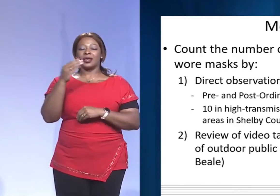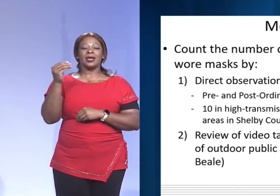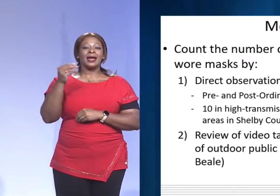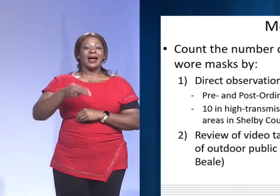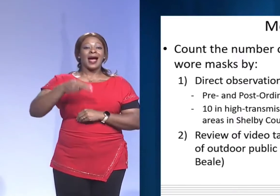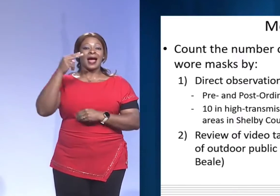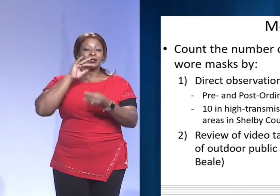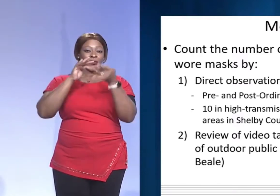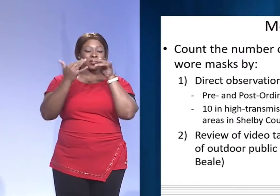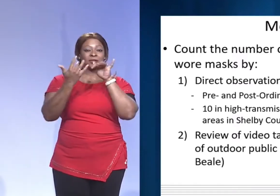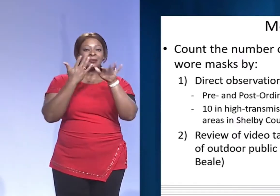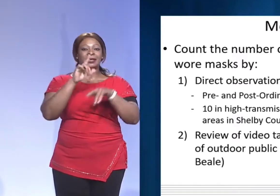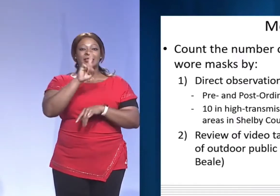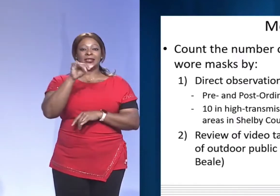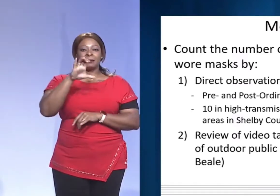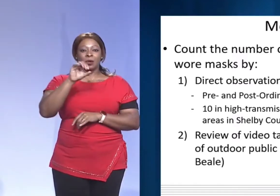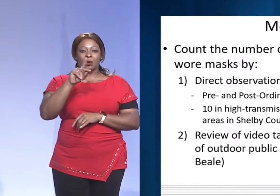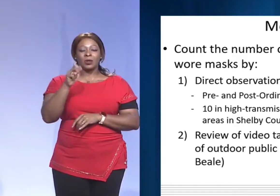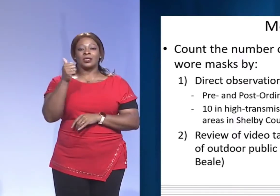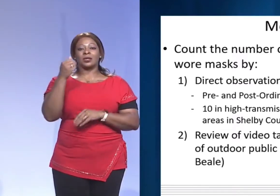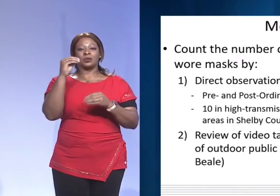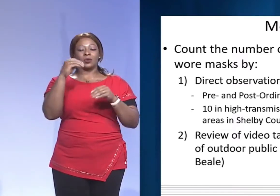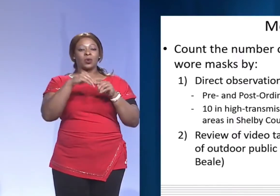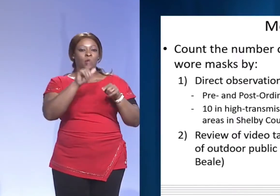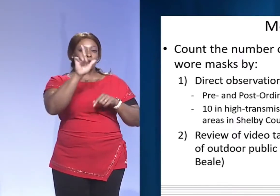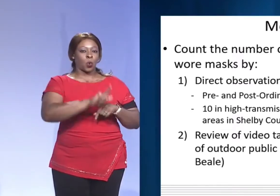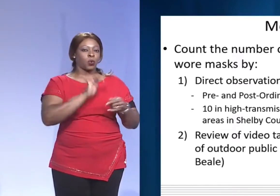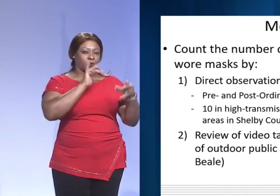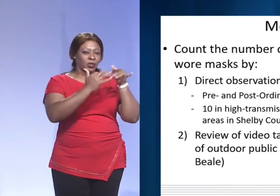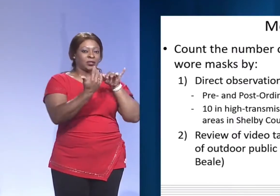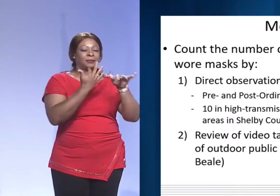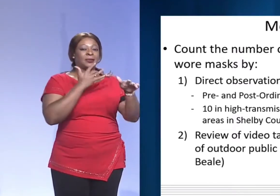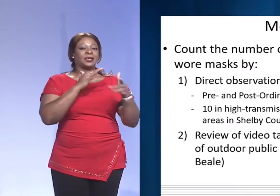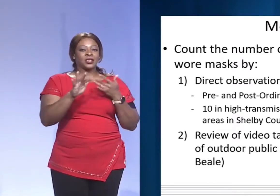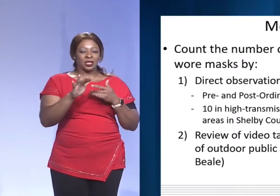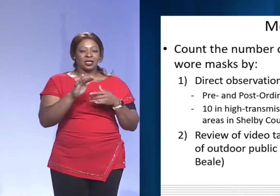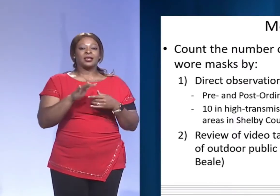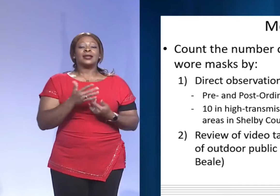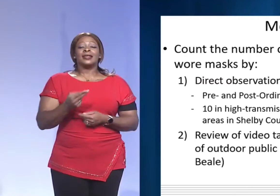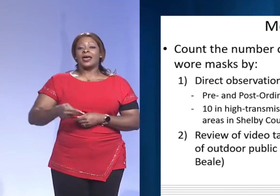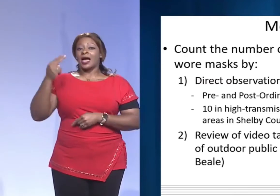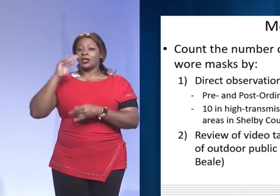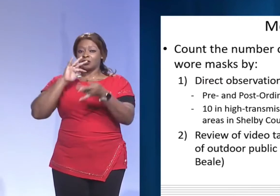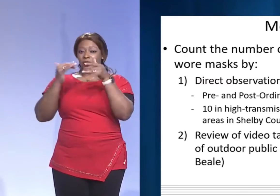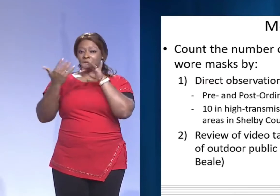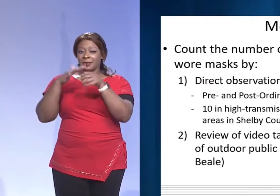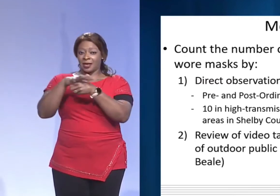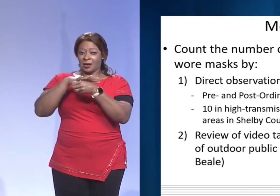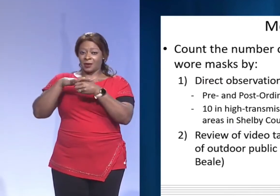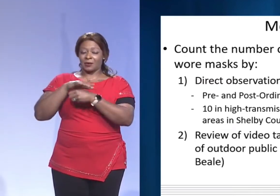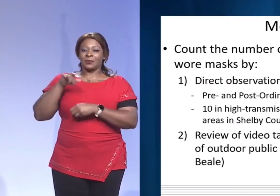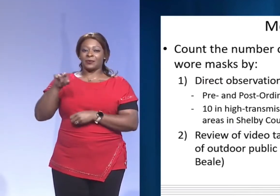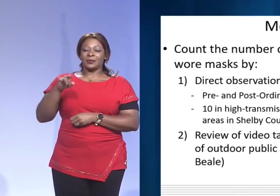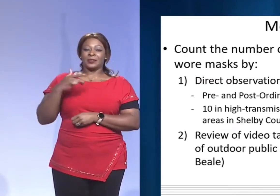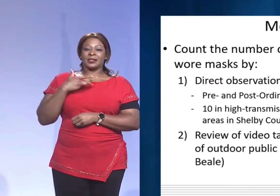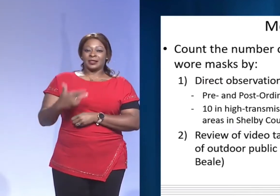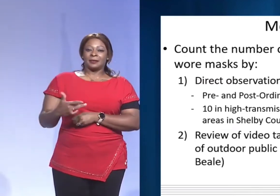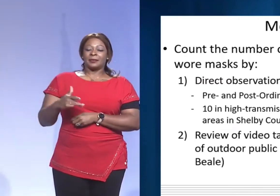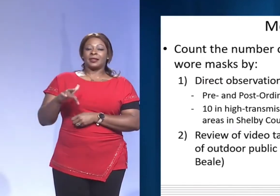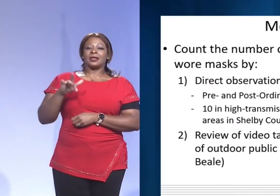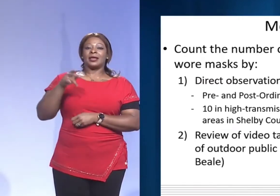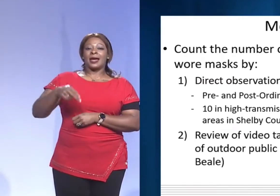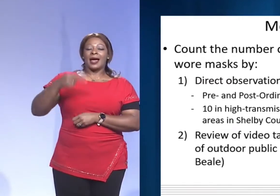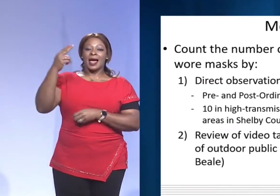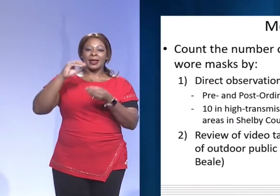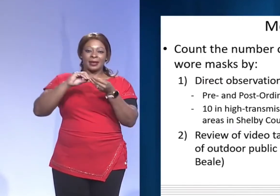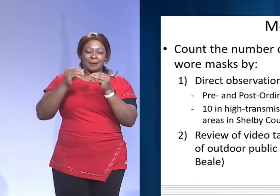transmission zip codes and 10 stores in low transmission zip codes. High transmission areas are the zip codes with a higher